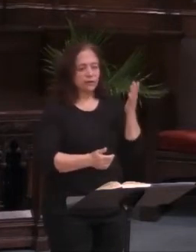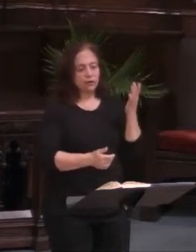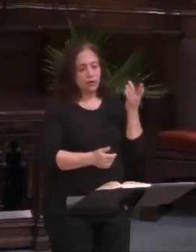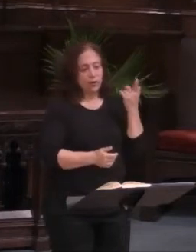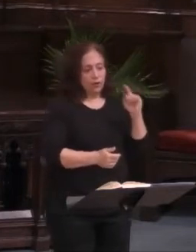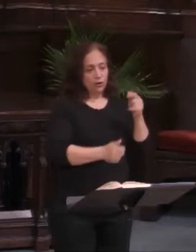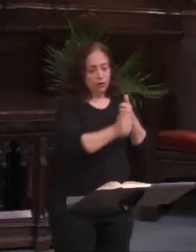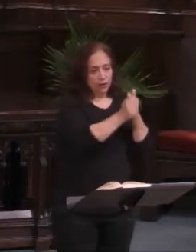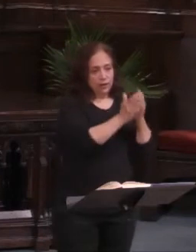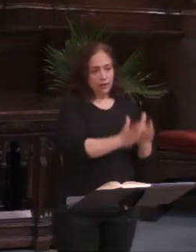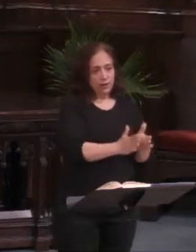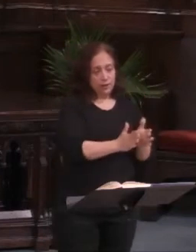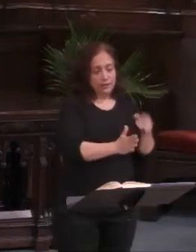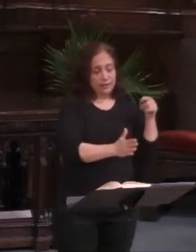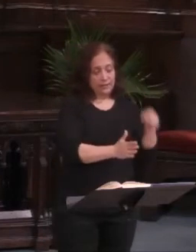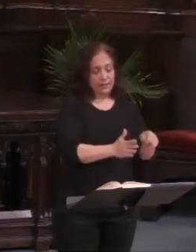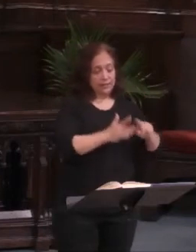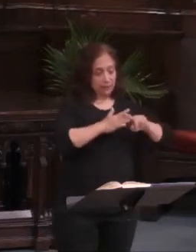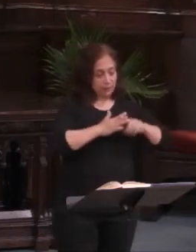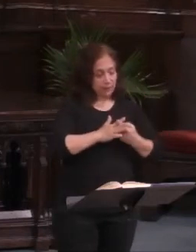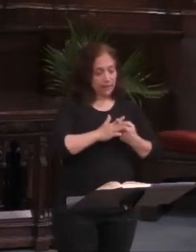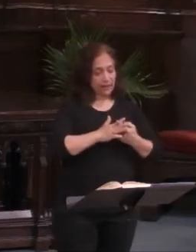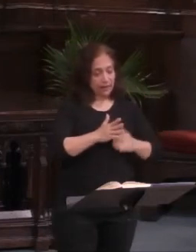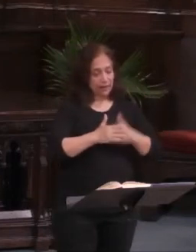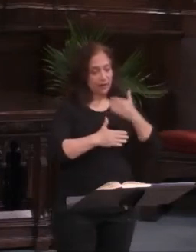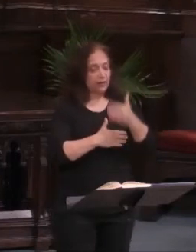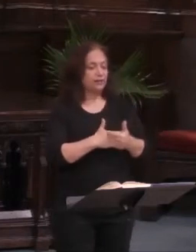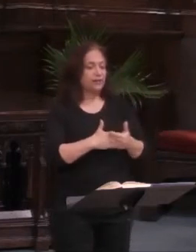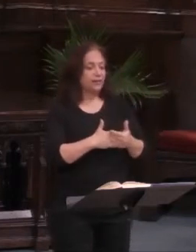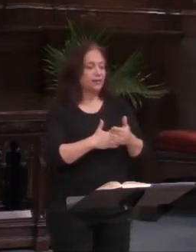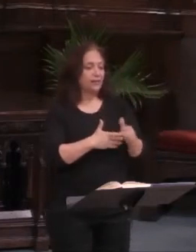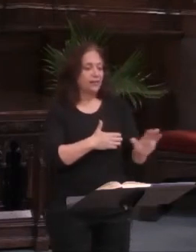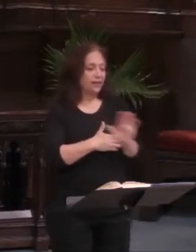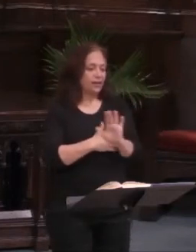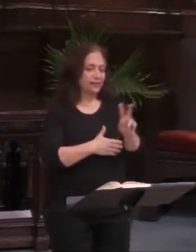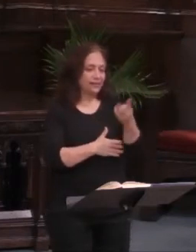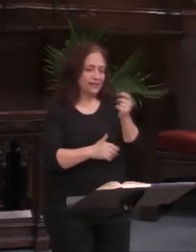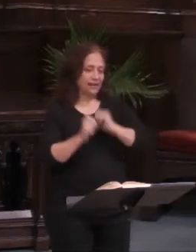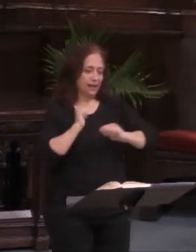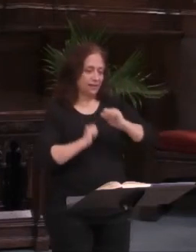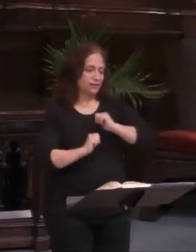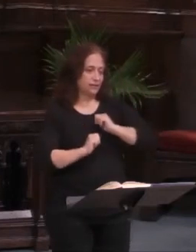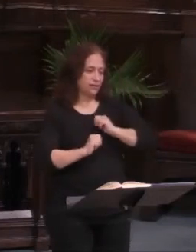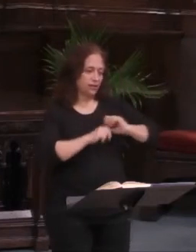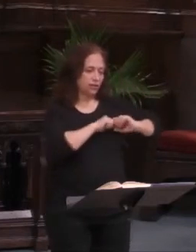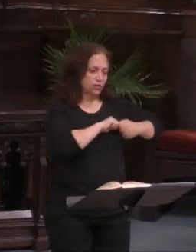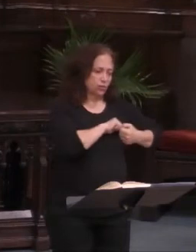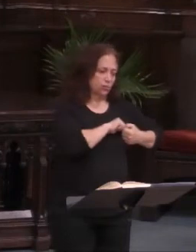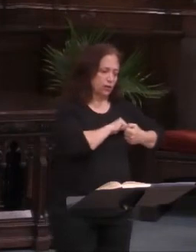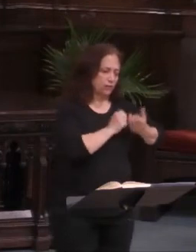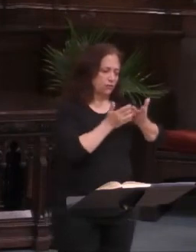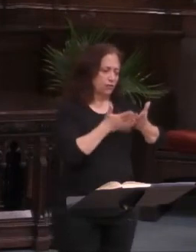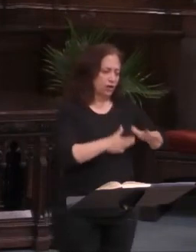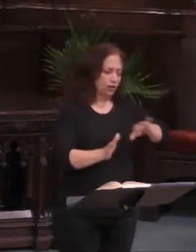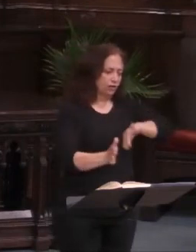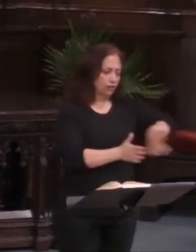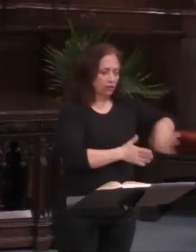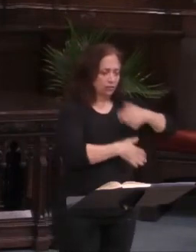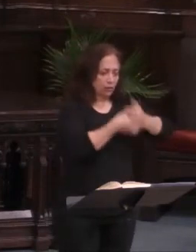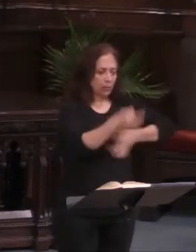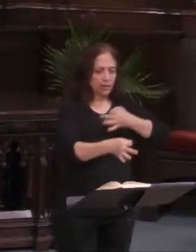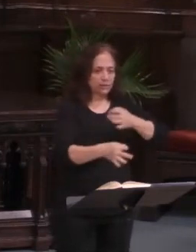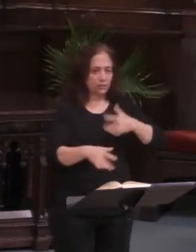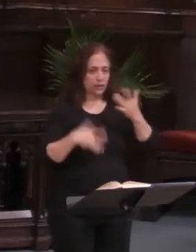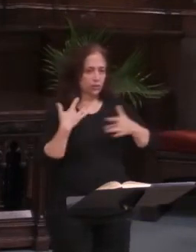disciples, this was the beginning of their second act. Grief was suddenly replaced by